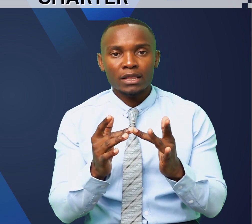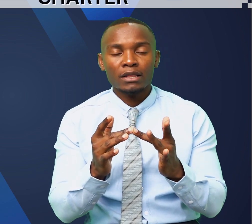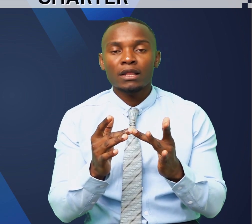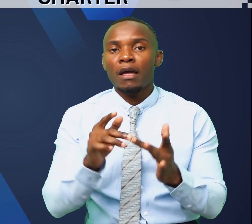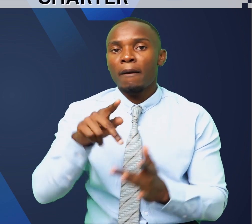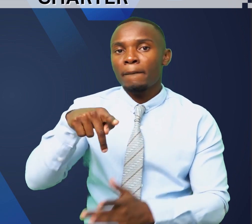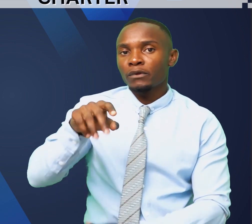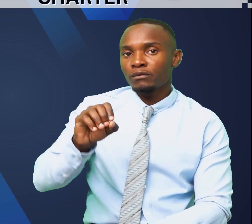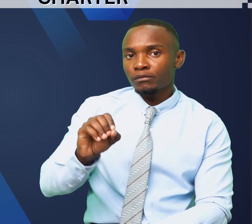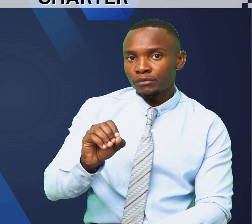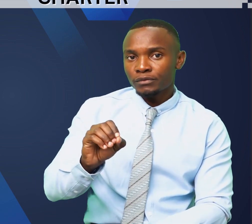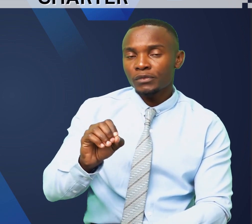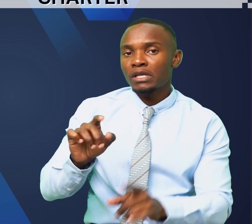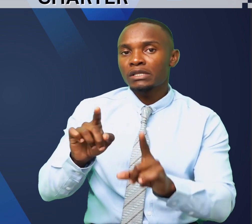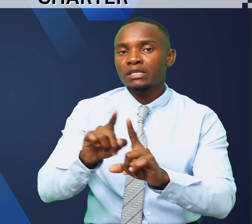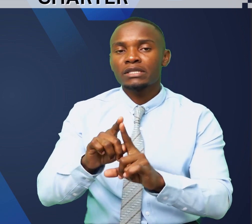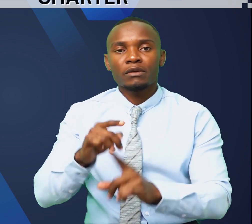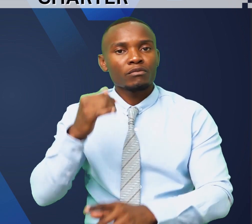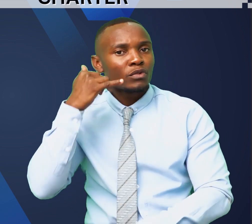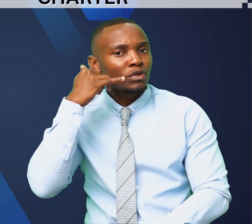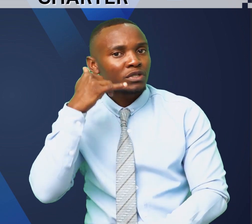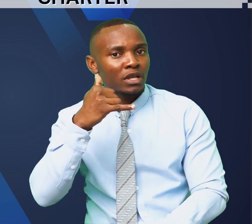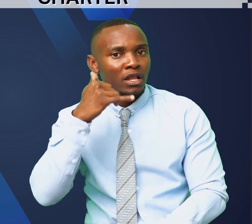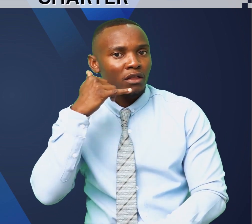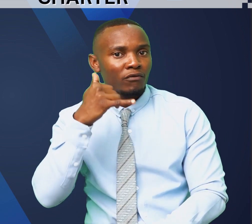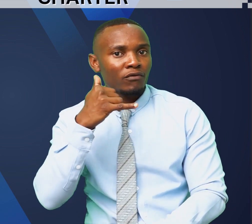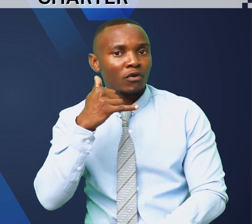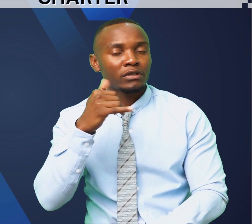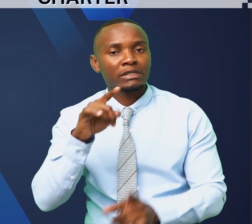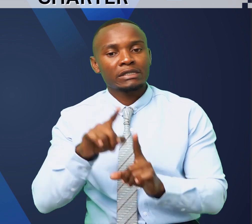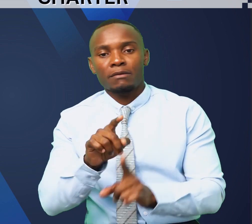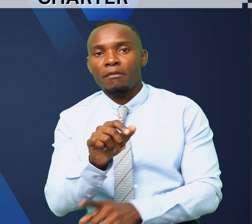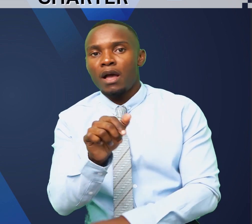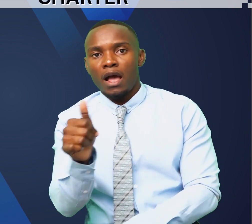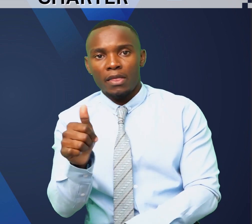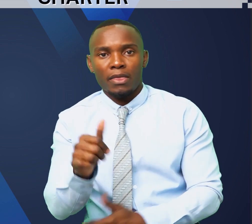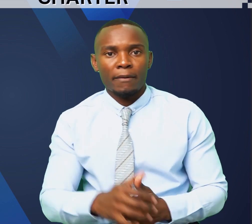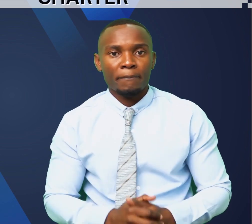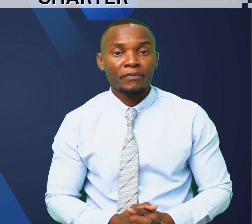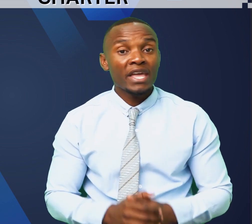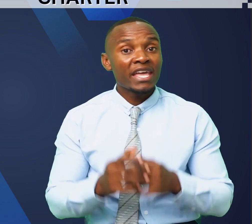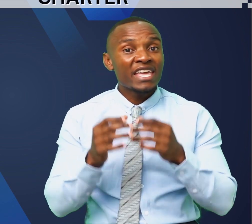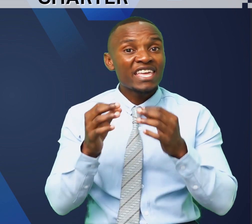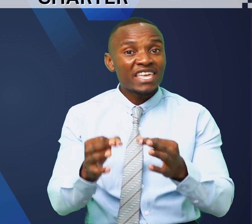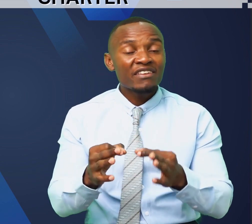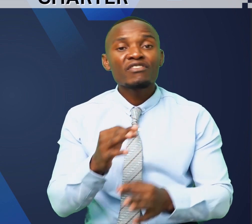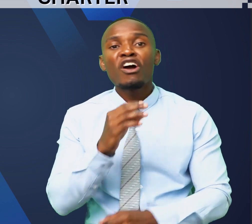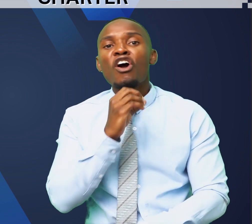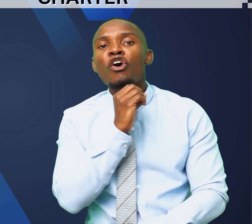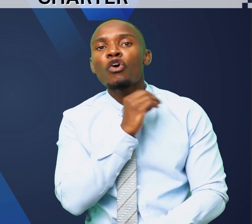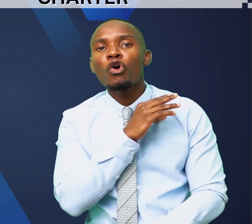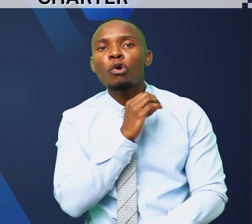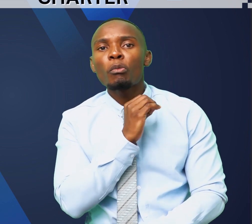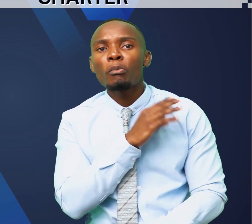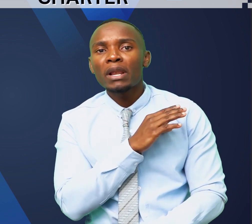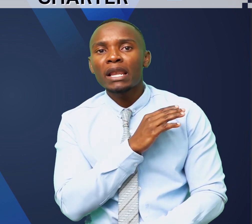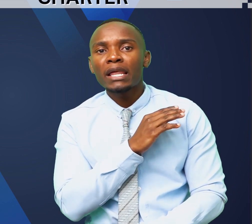address, telephone number, etc. If complaint is not of the type